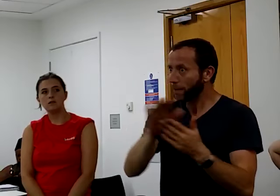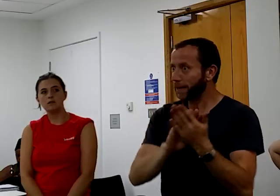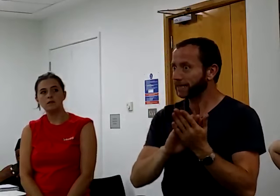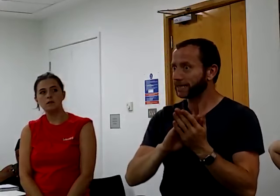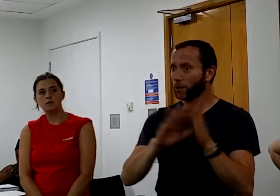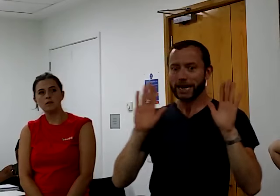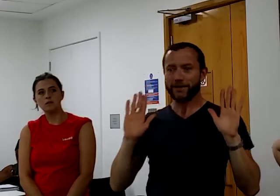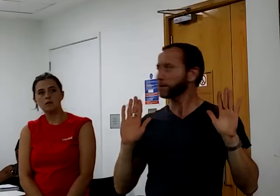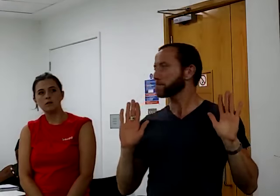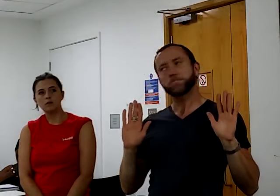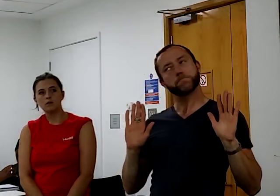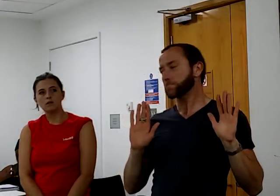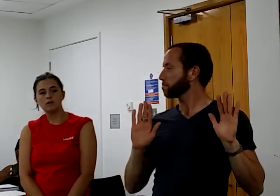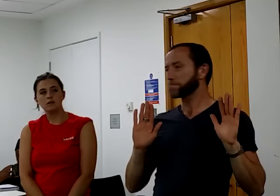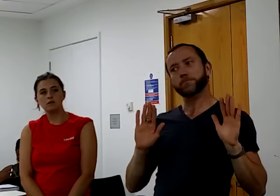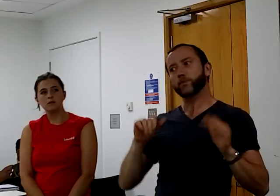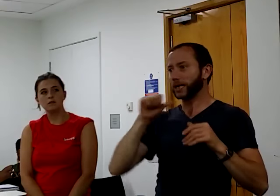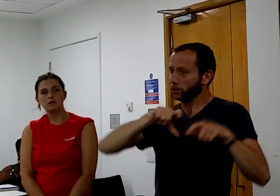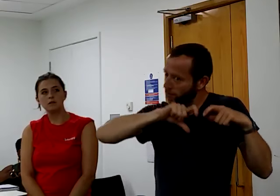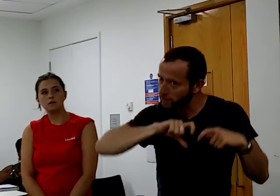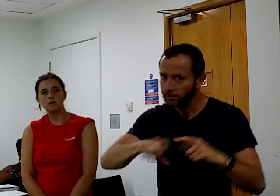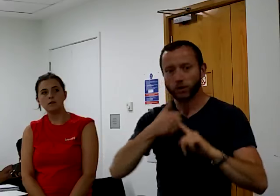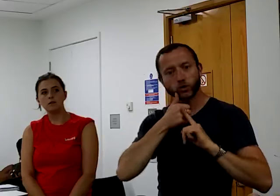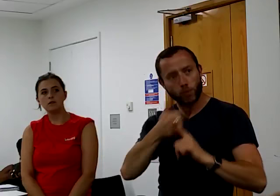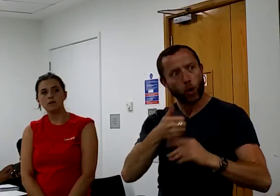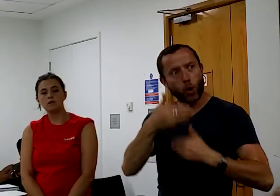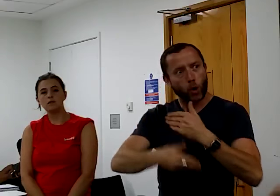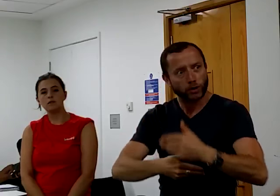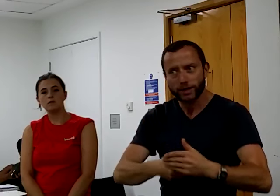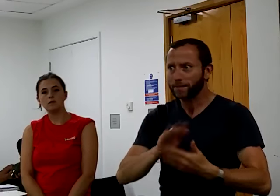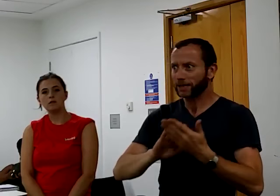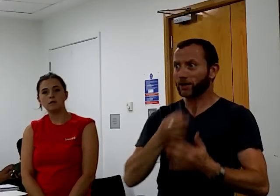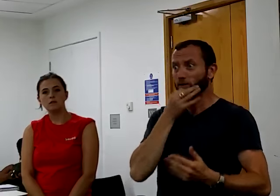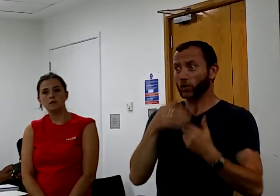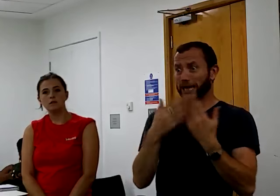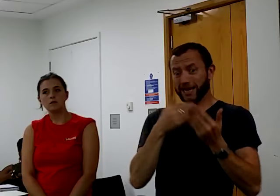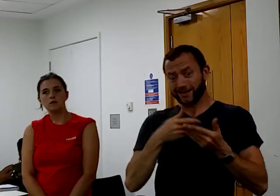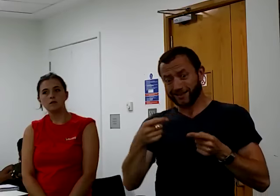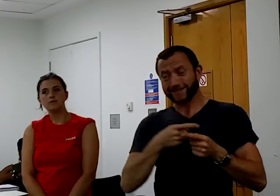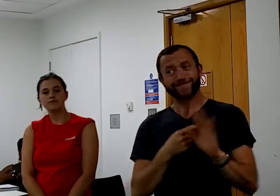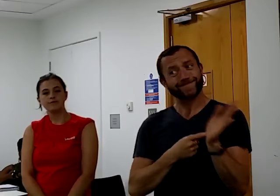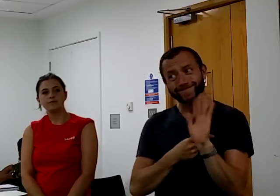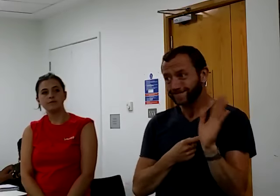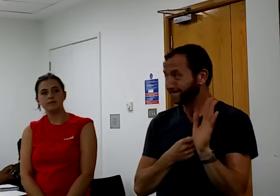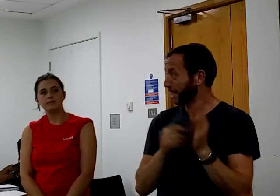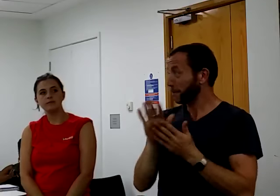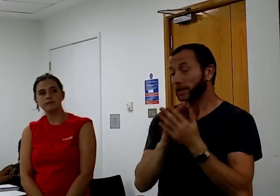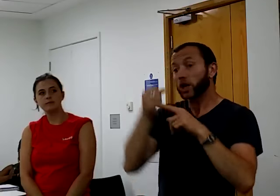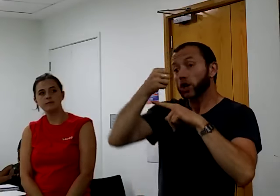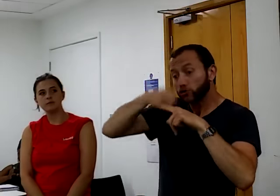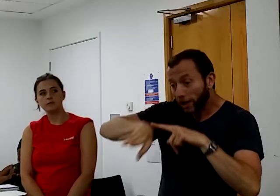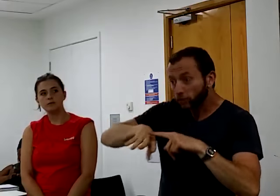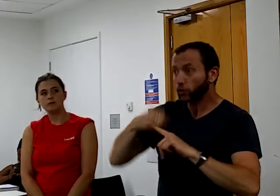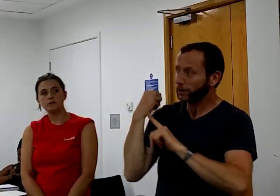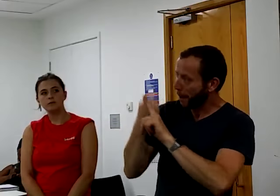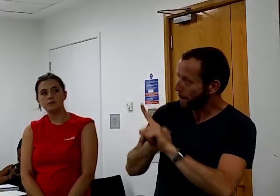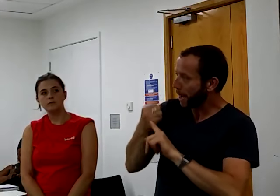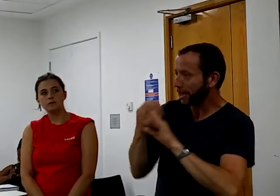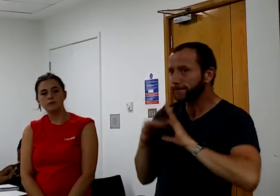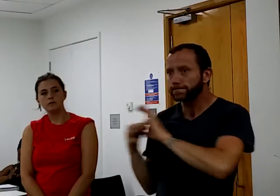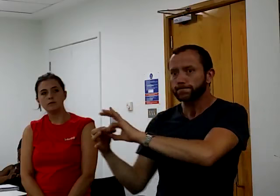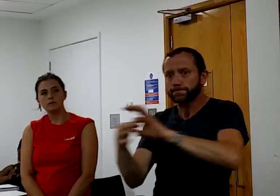onwards. So it's not just a matter of the next few days, it's a matter of grassroots